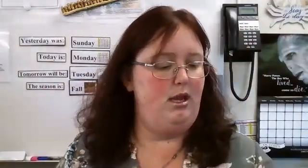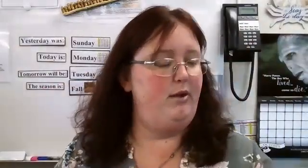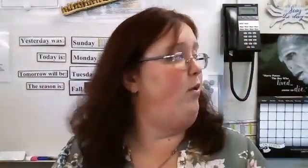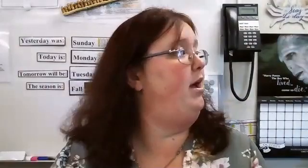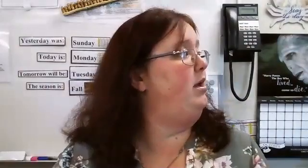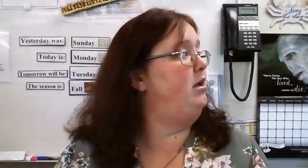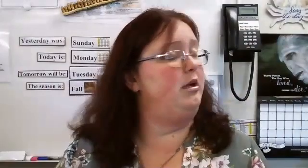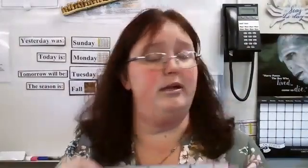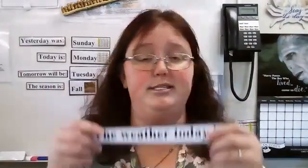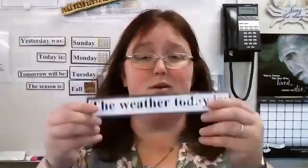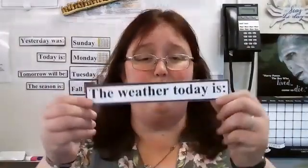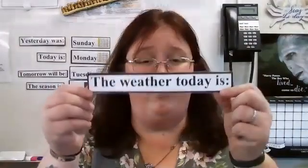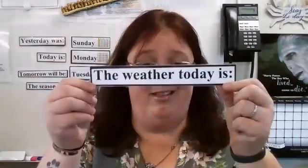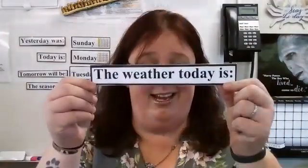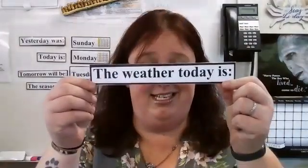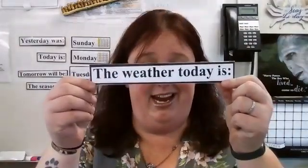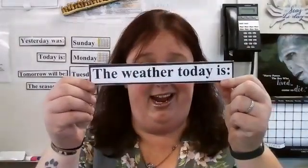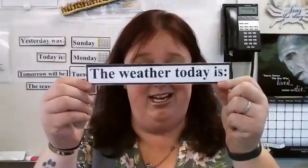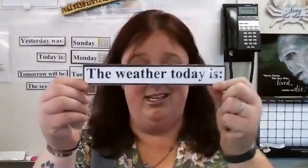And what is the weather like today?